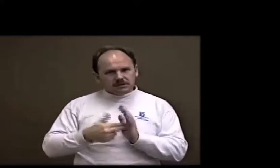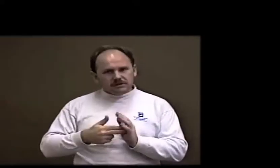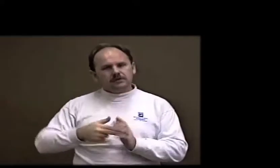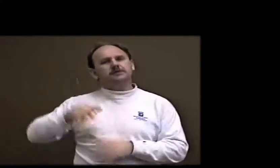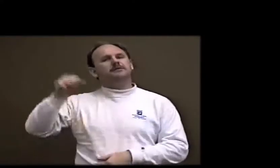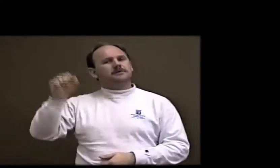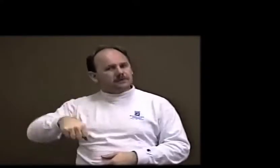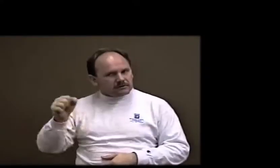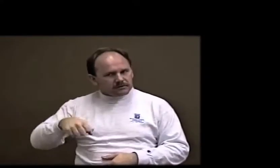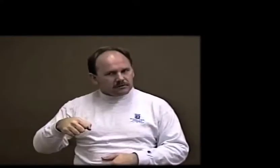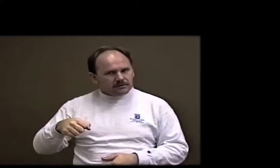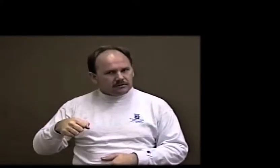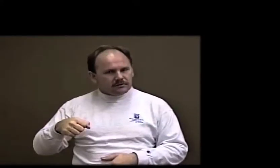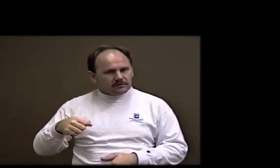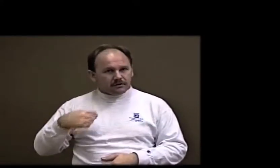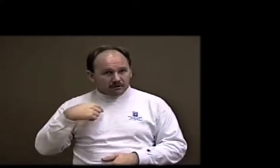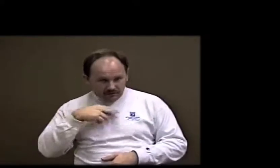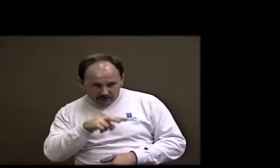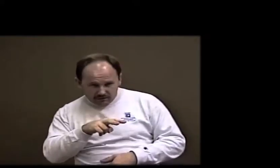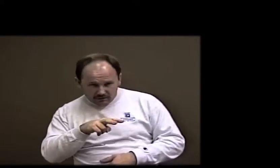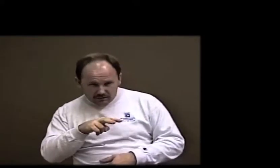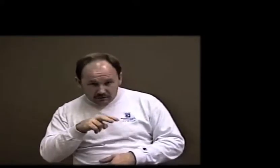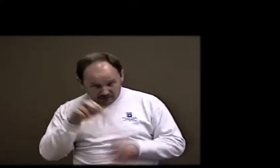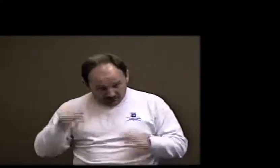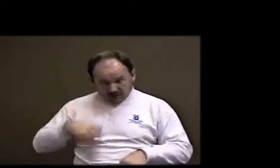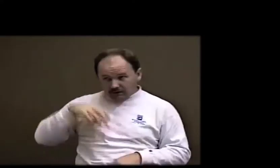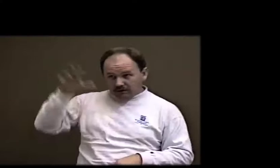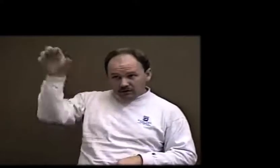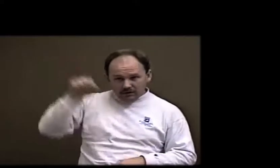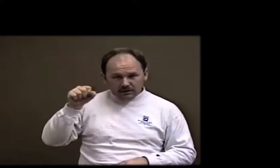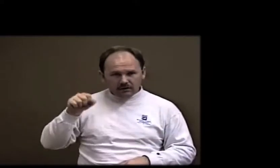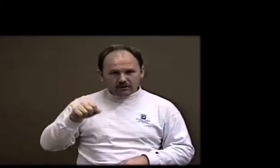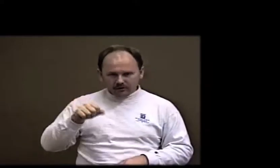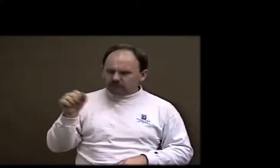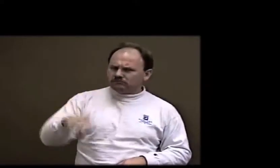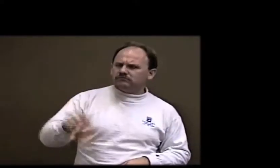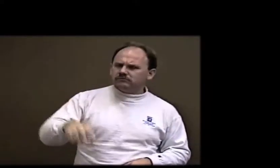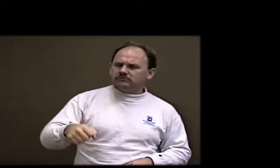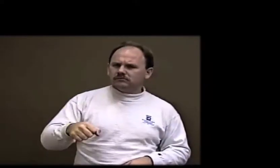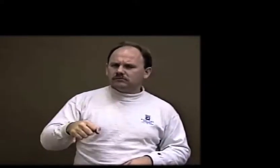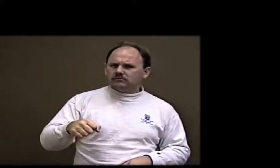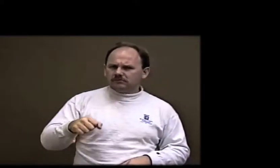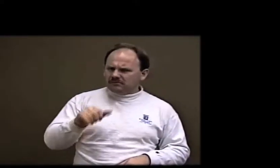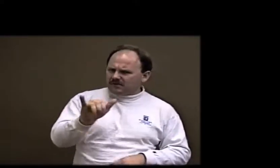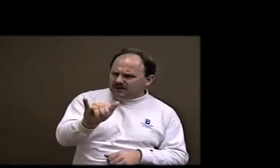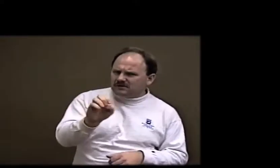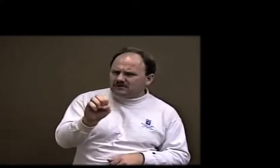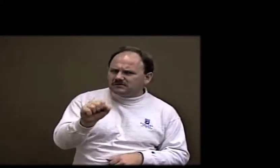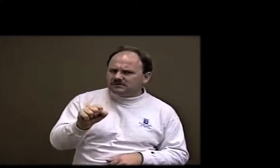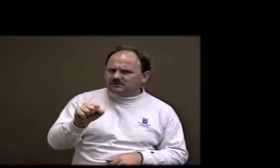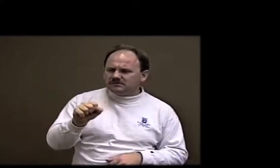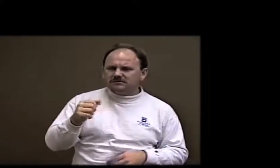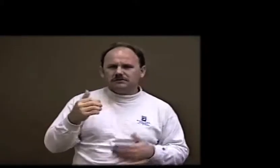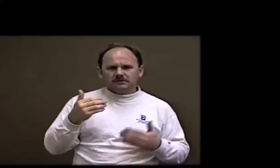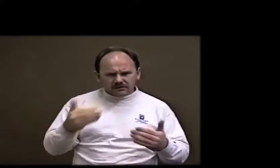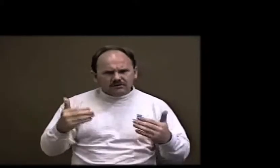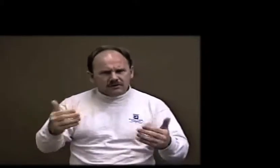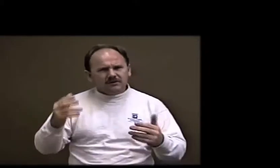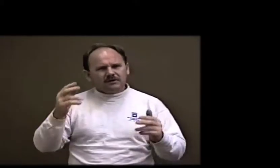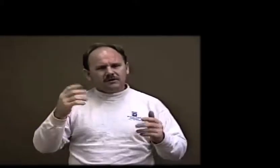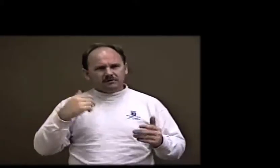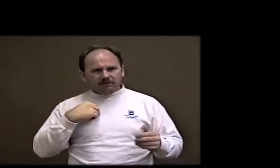to reach for the apple and she signed yes. I got the apple and began to eat it. So,